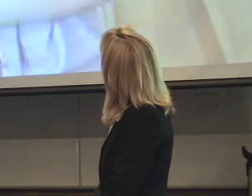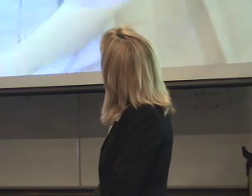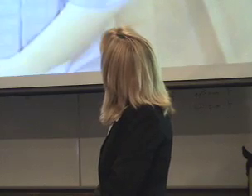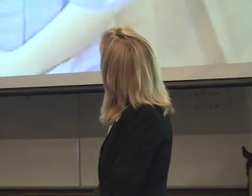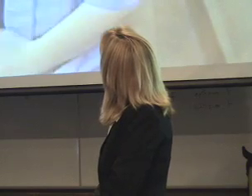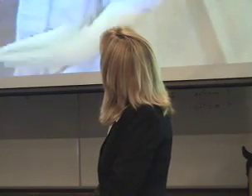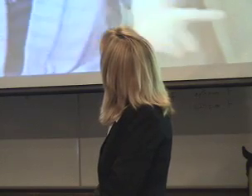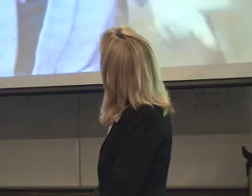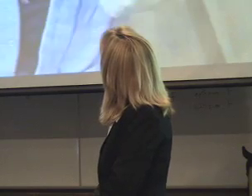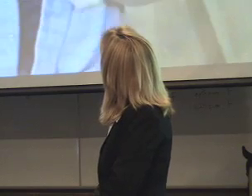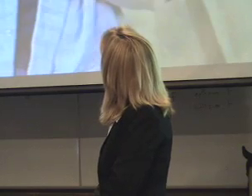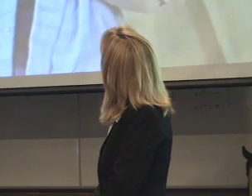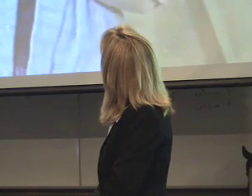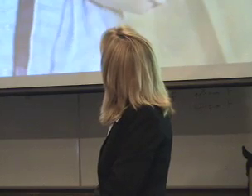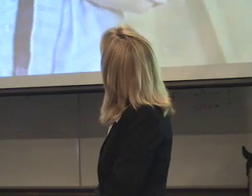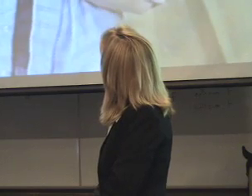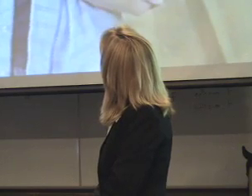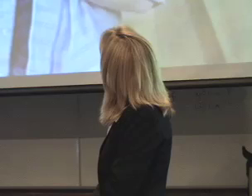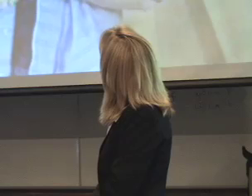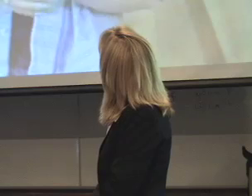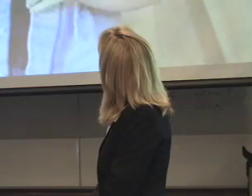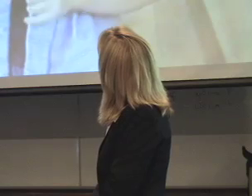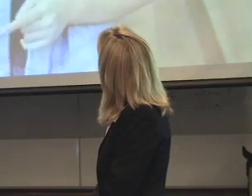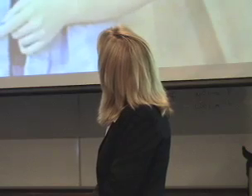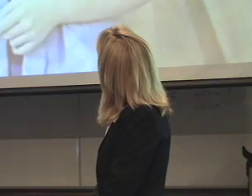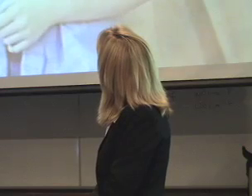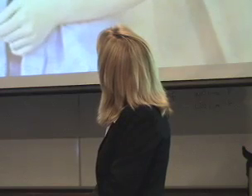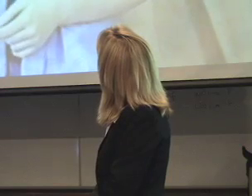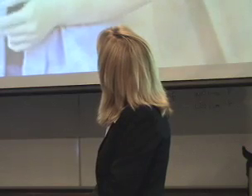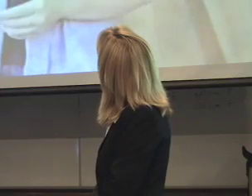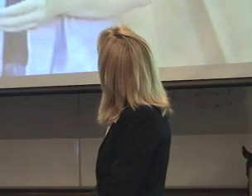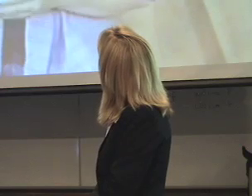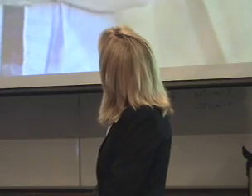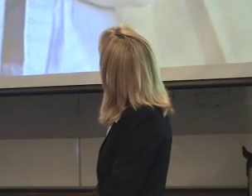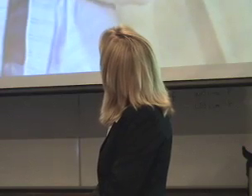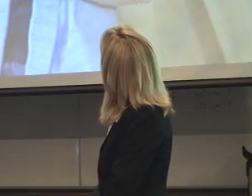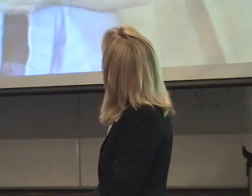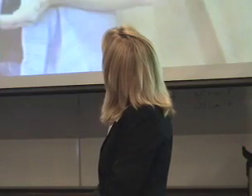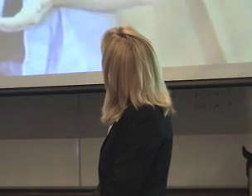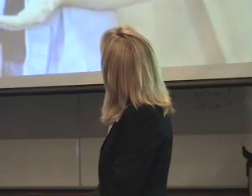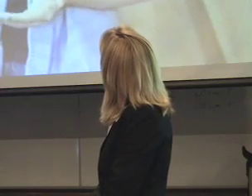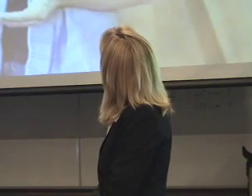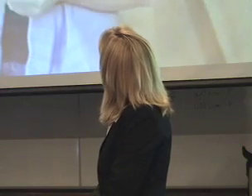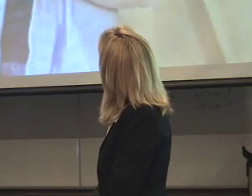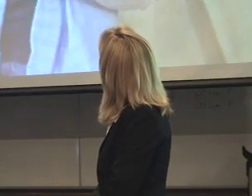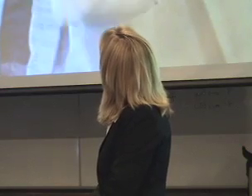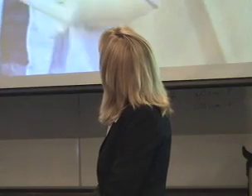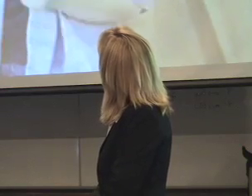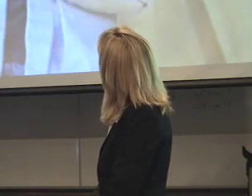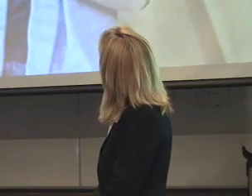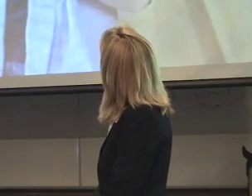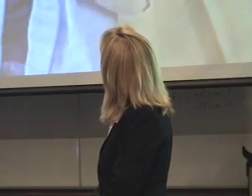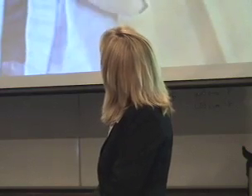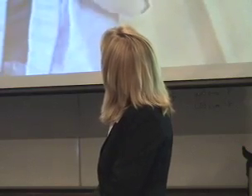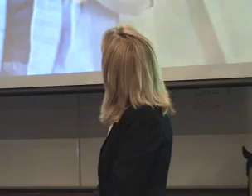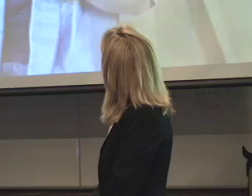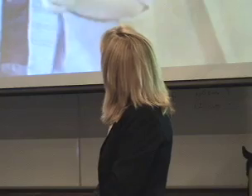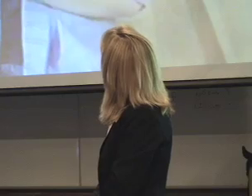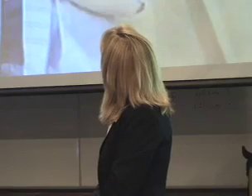words, like learning things here. Didn't understand what the words meant, and I struggled with reading at the